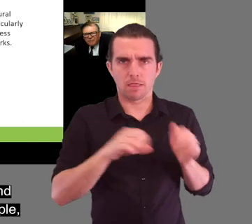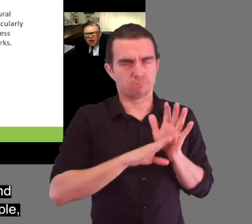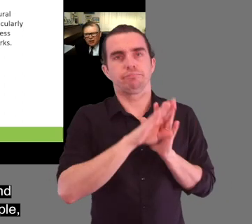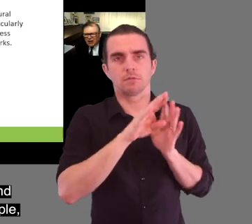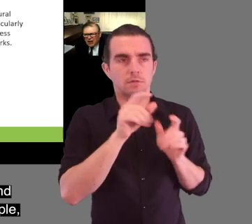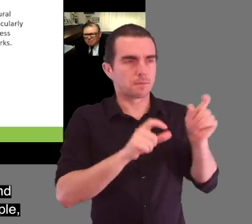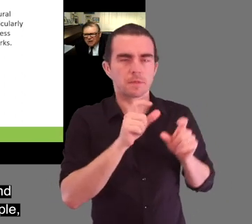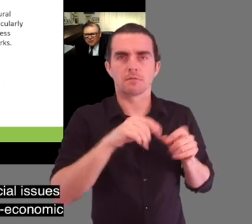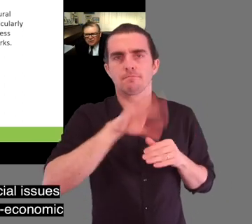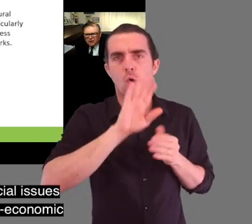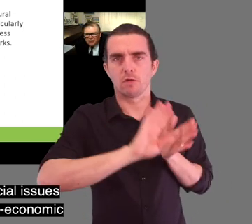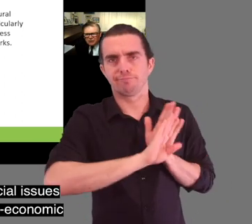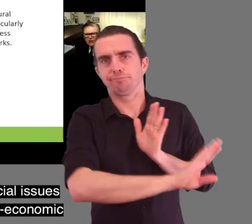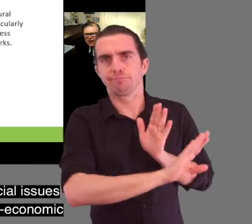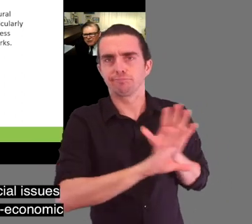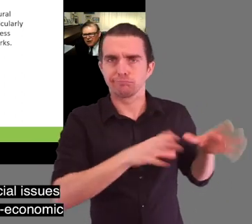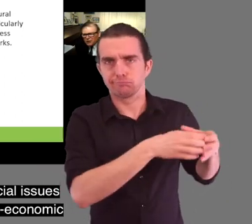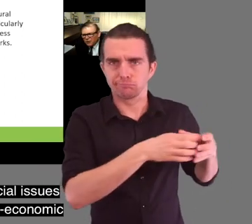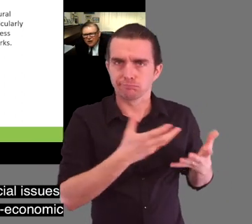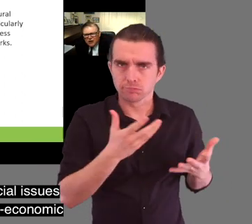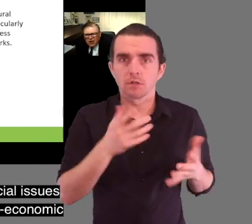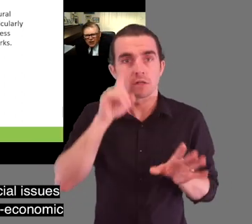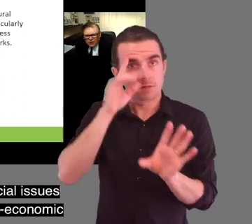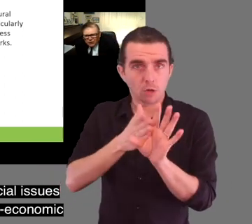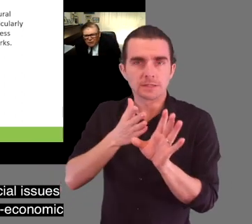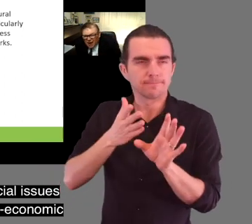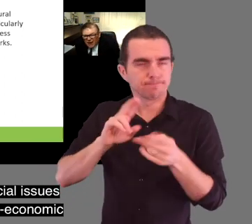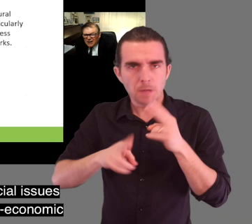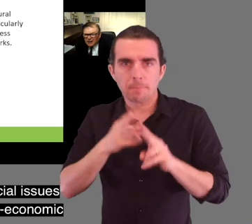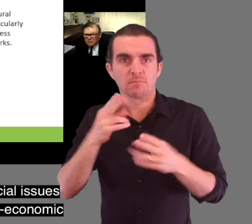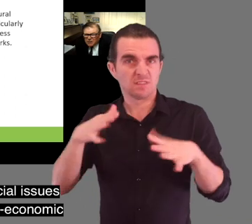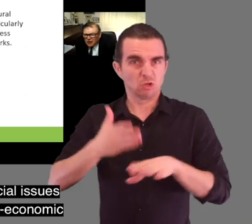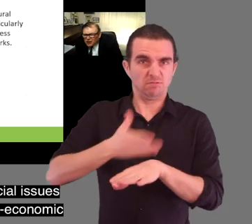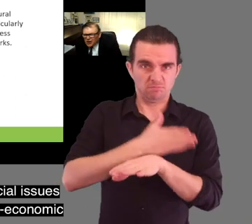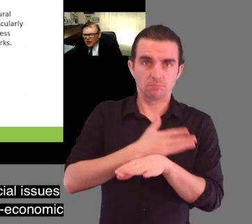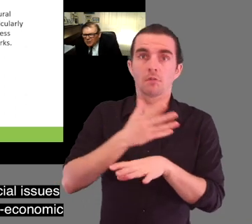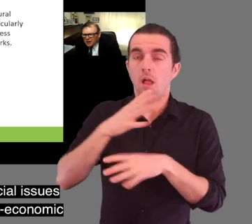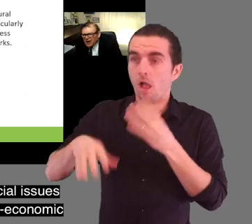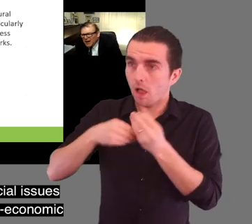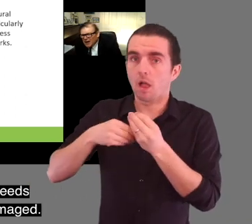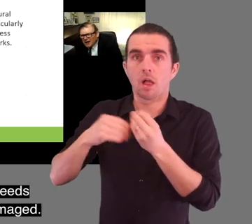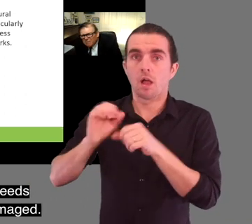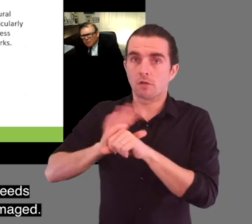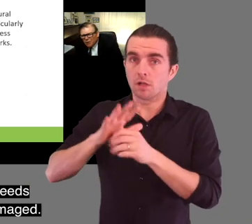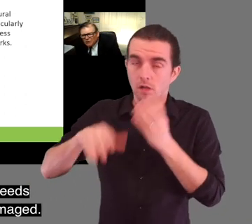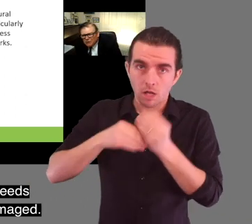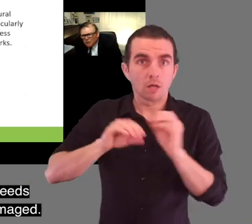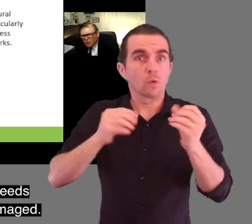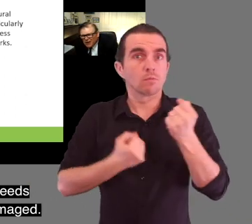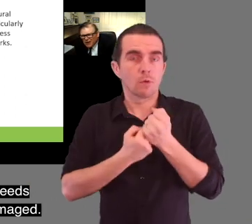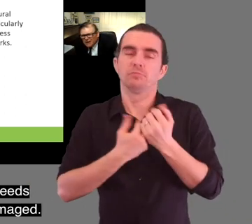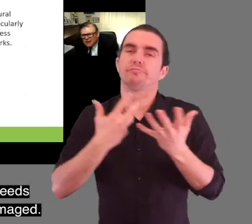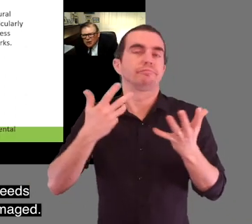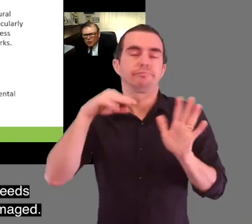health of marginalized people. So those with psychosocial issues already, those with socioeconomic and poor